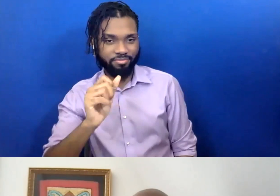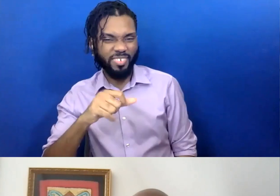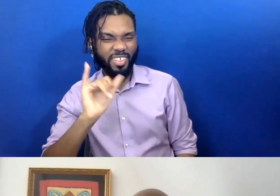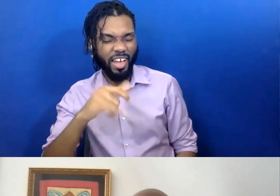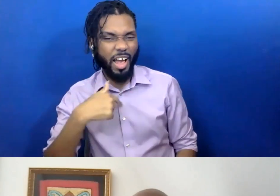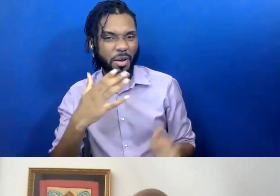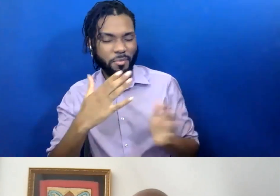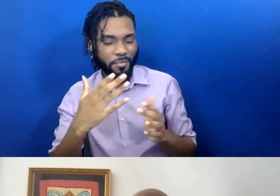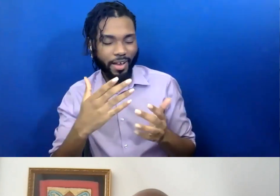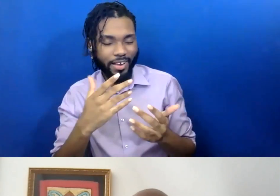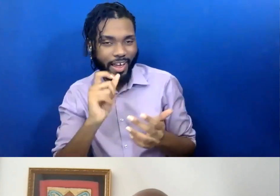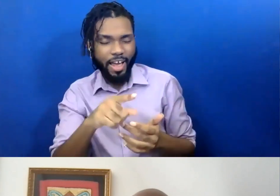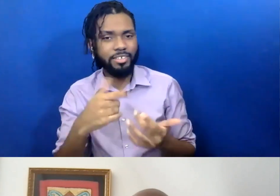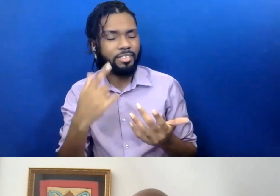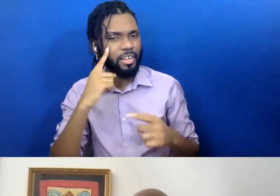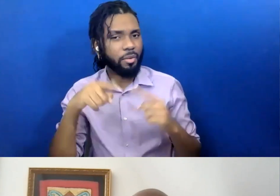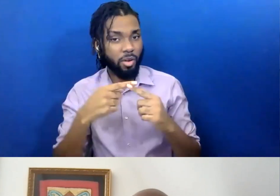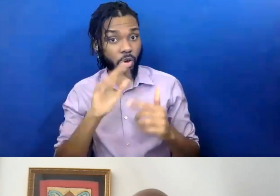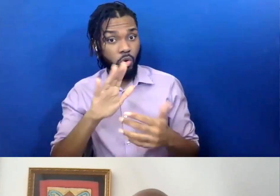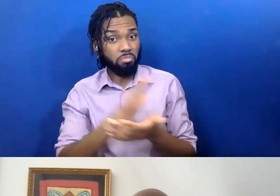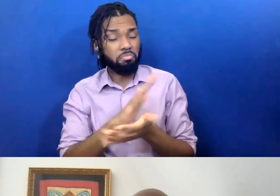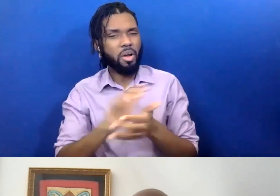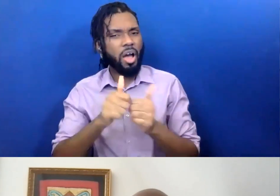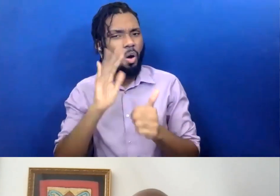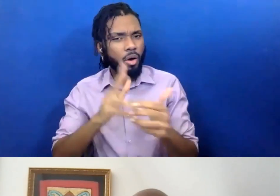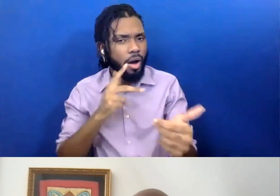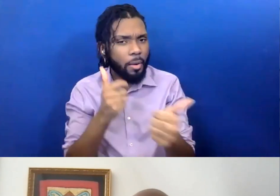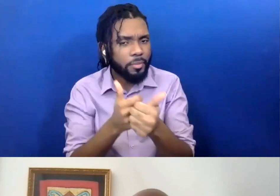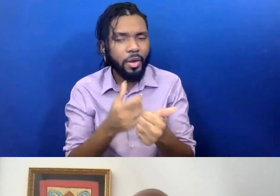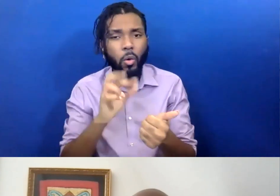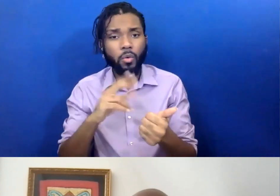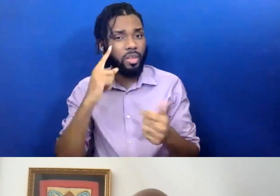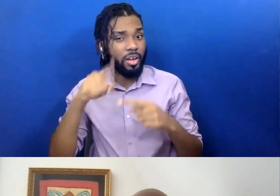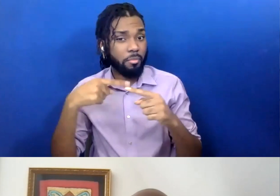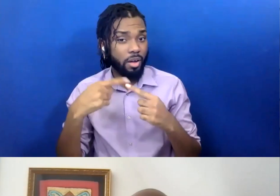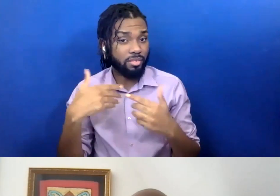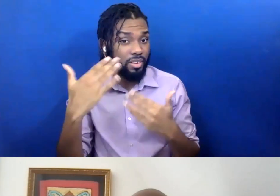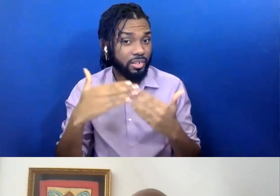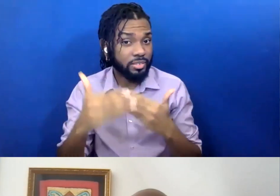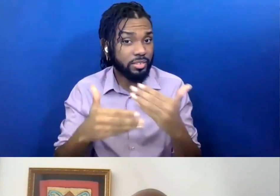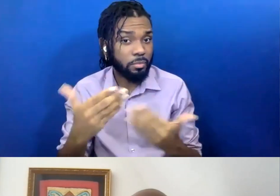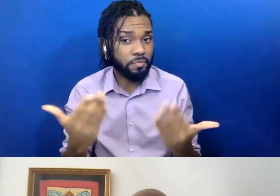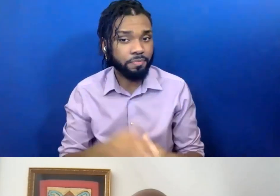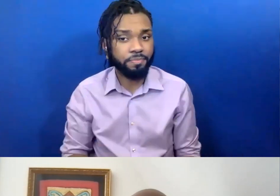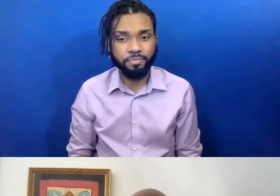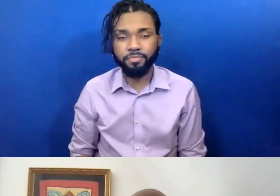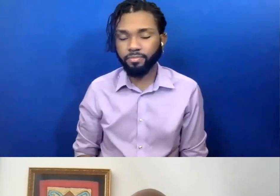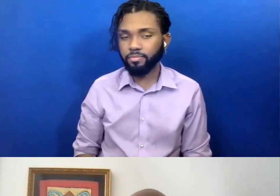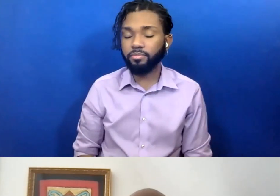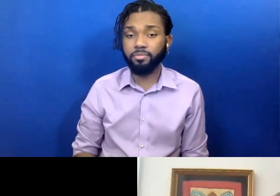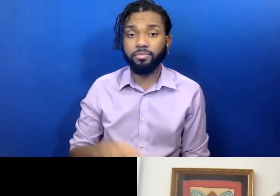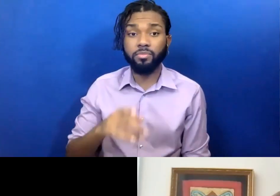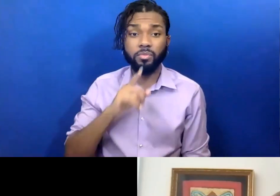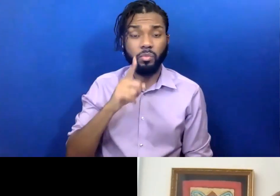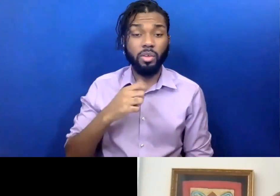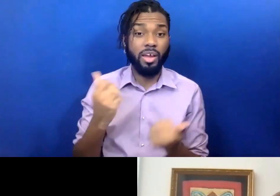about, how you would update it and even thinking a little bit about next steps even. The points that you made about everything that's happened in the